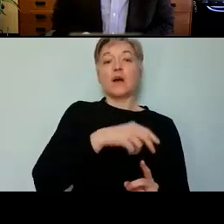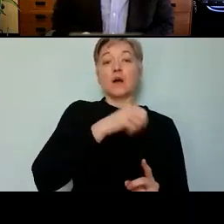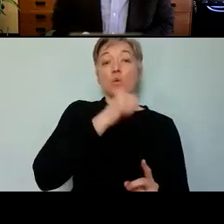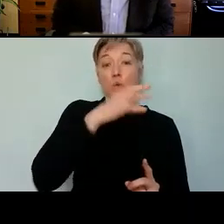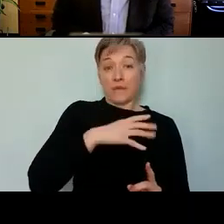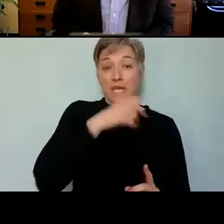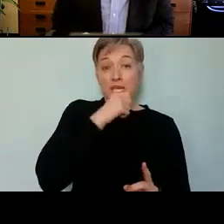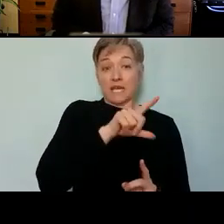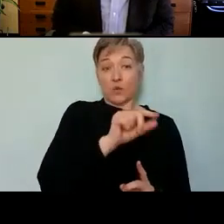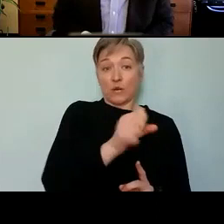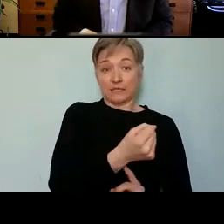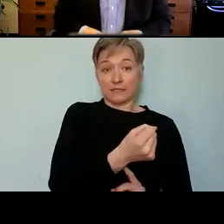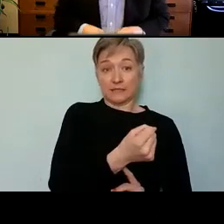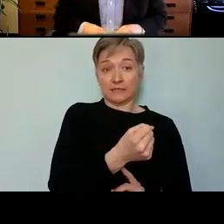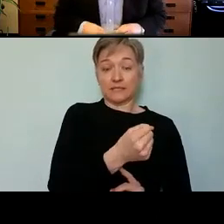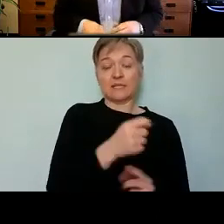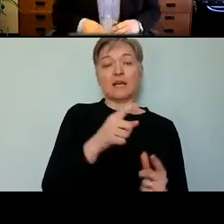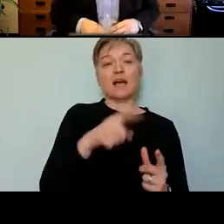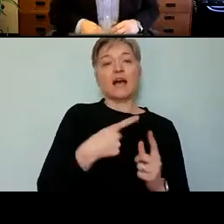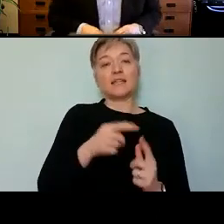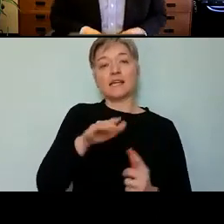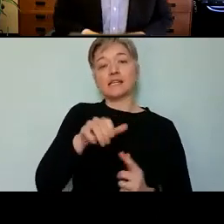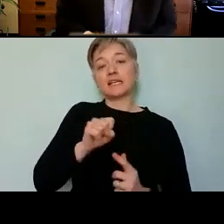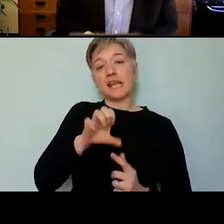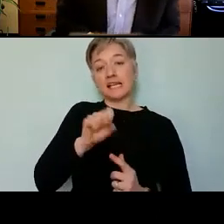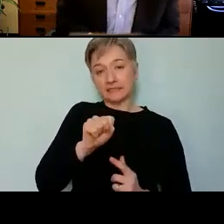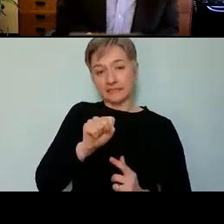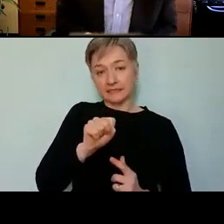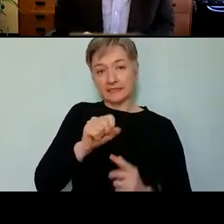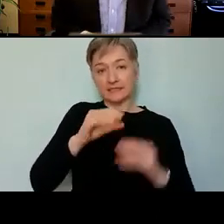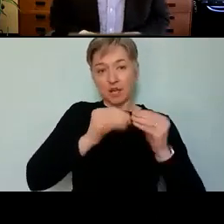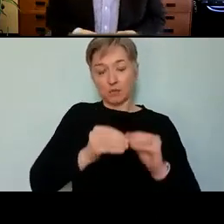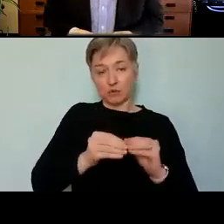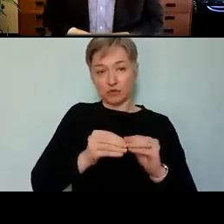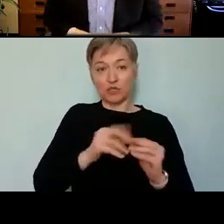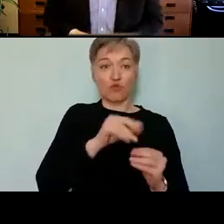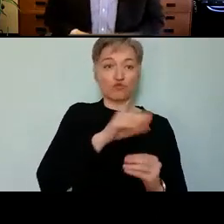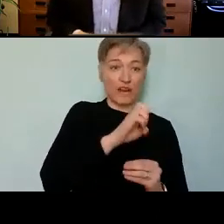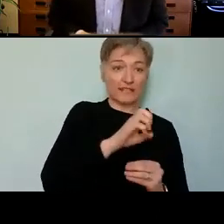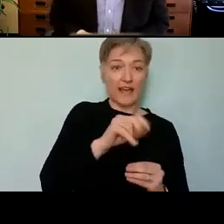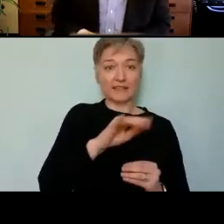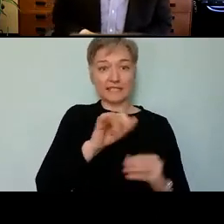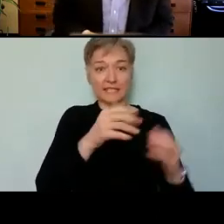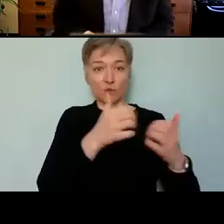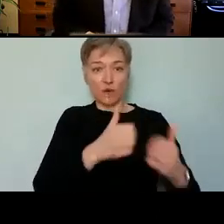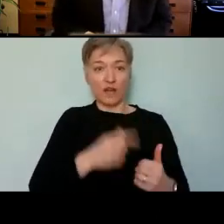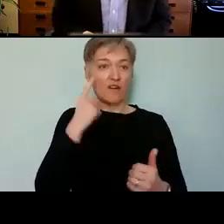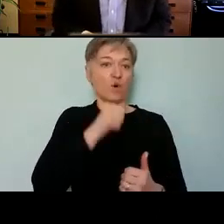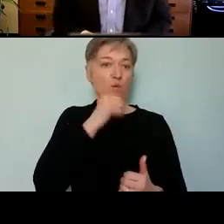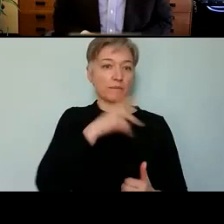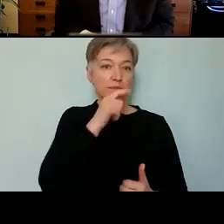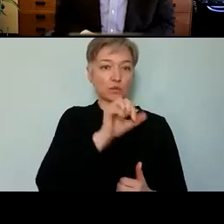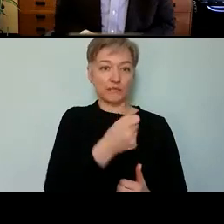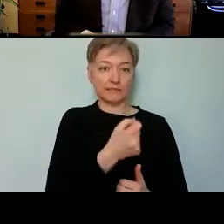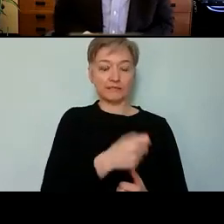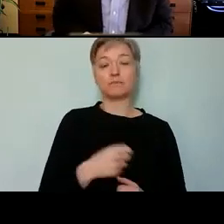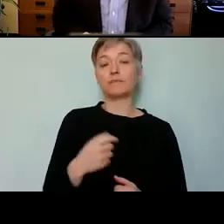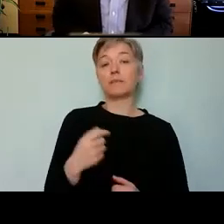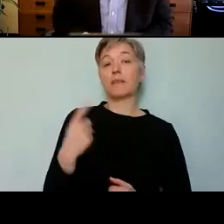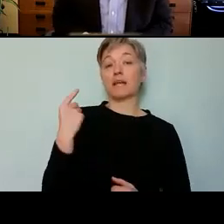race ethnicity breakdown of cases among females in their 20s, in March, April, May of last year, it was